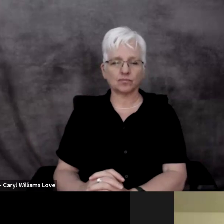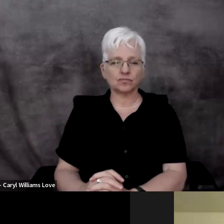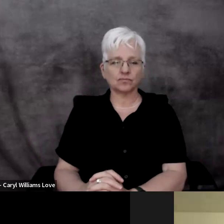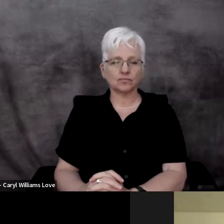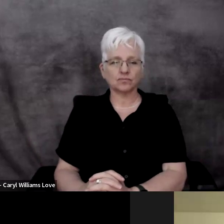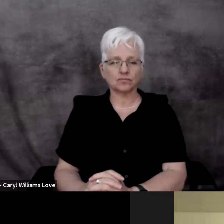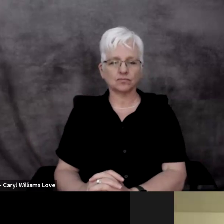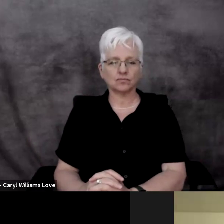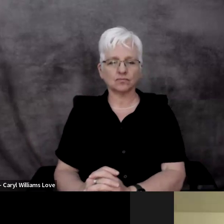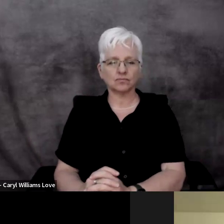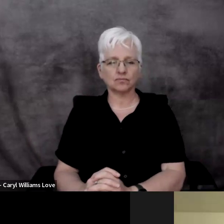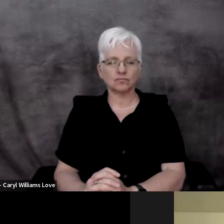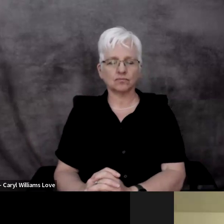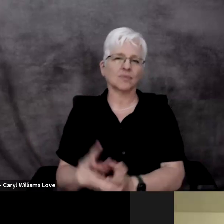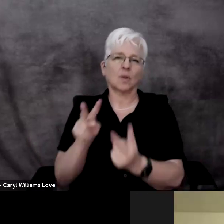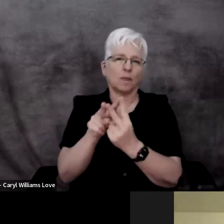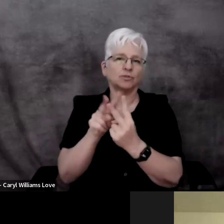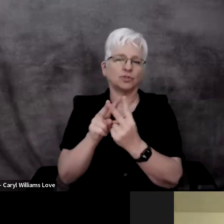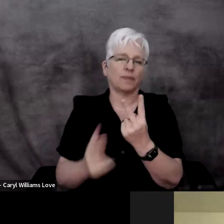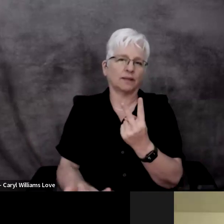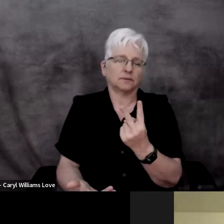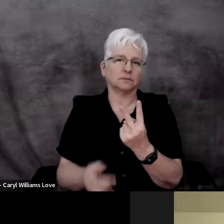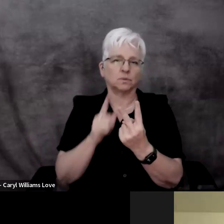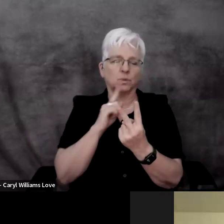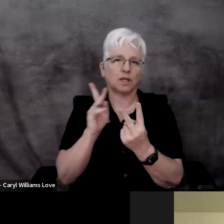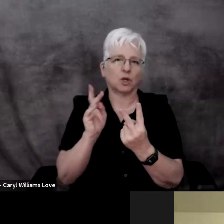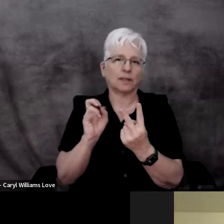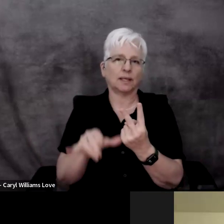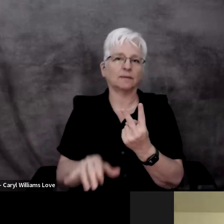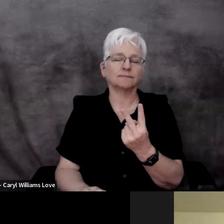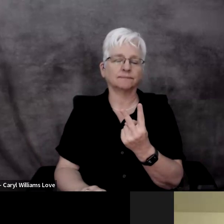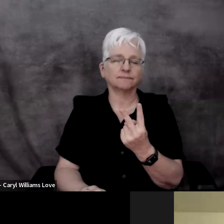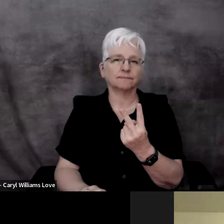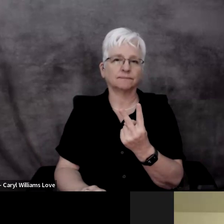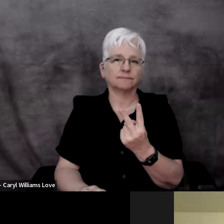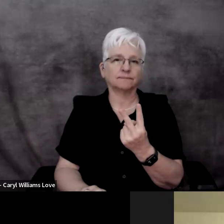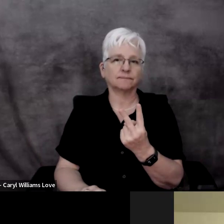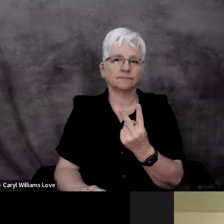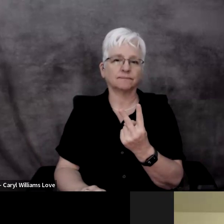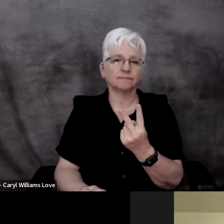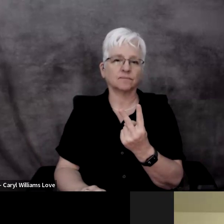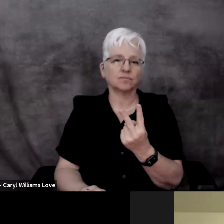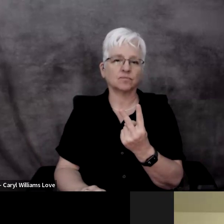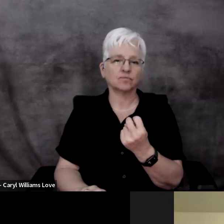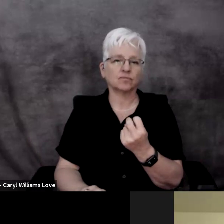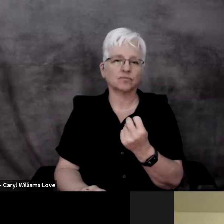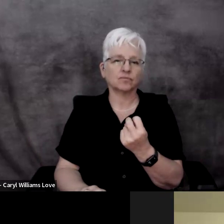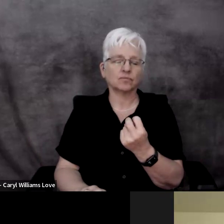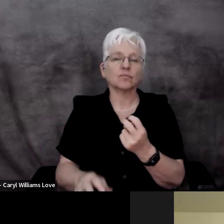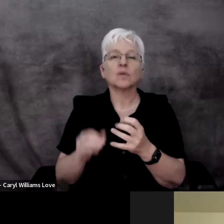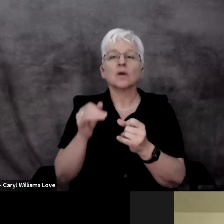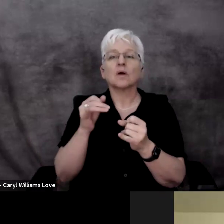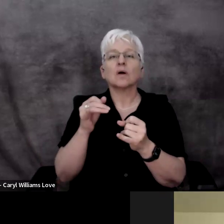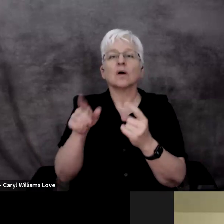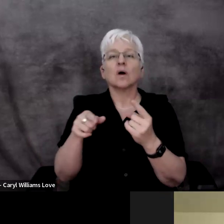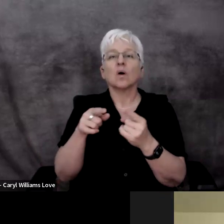well, I guess those two things are really key, but the response needs to be right away because individuals and families in crisis